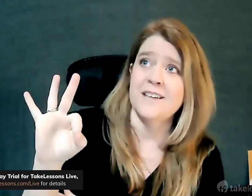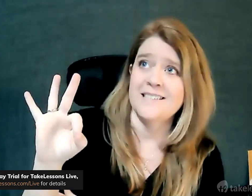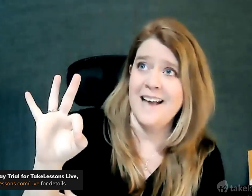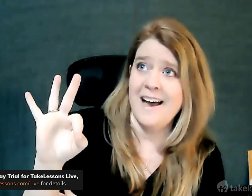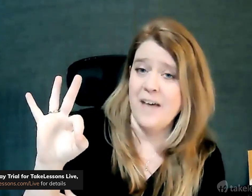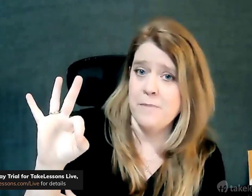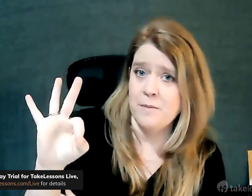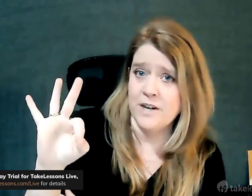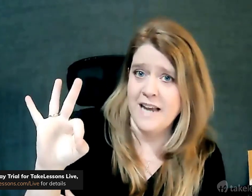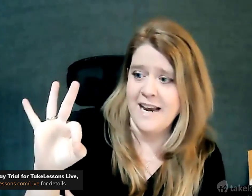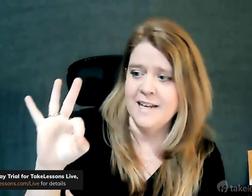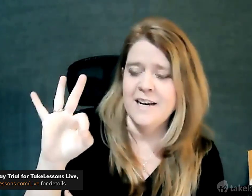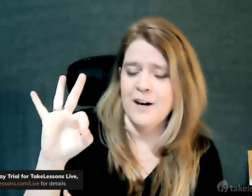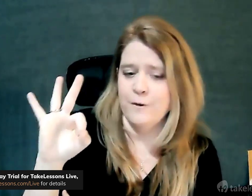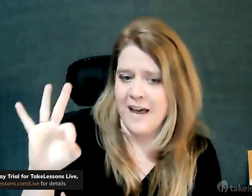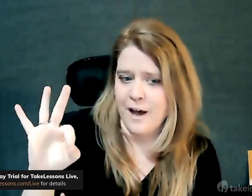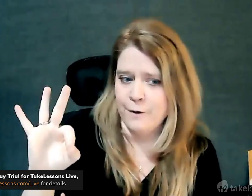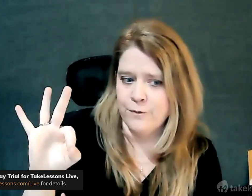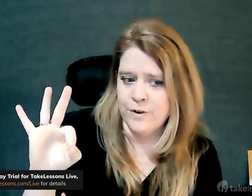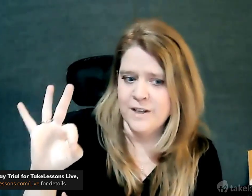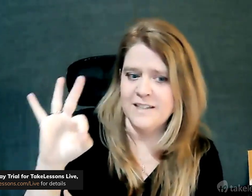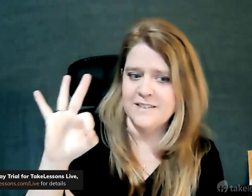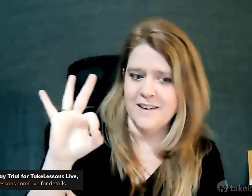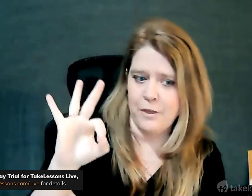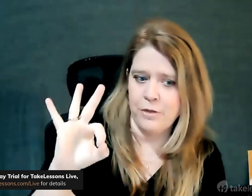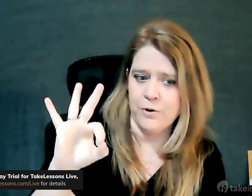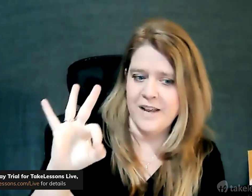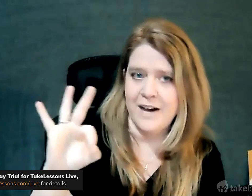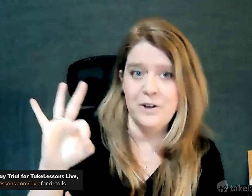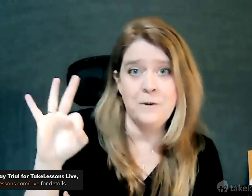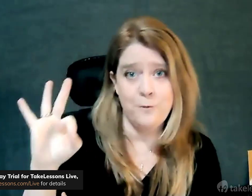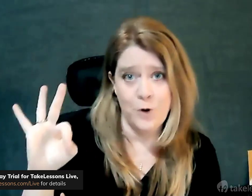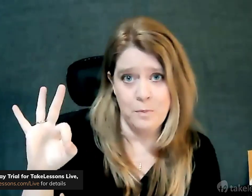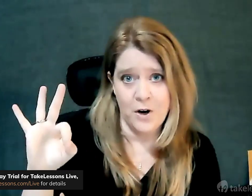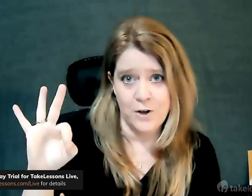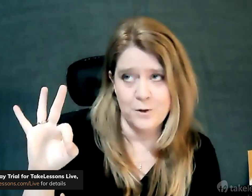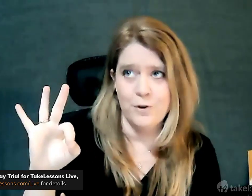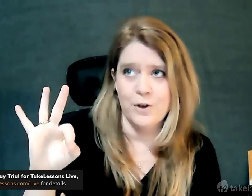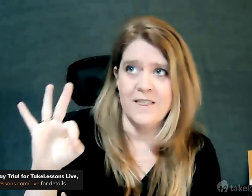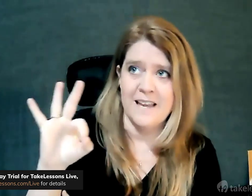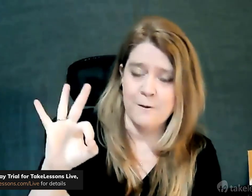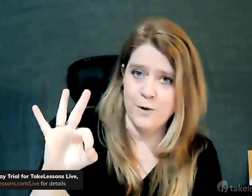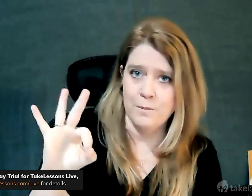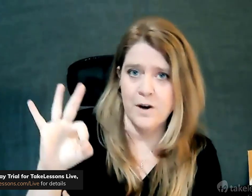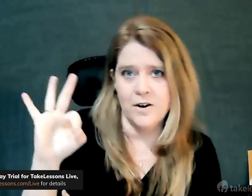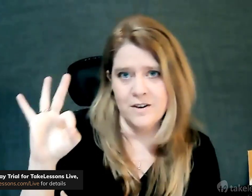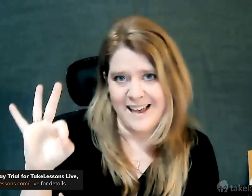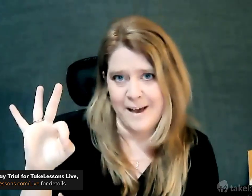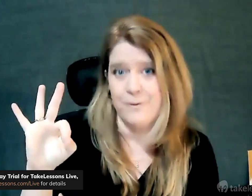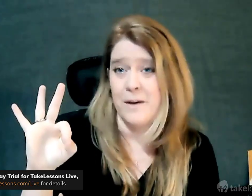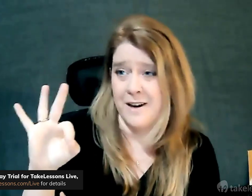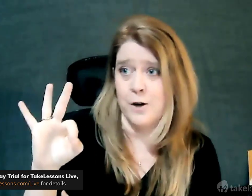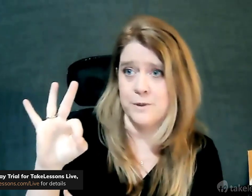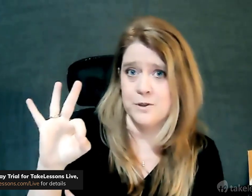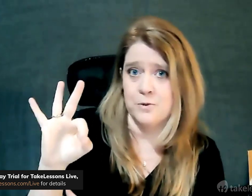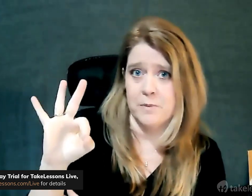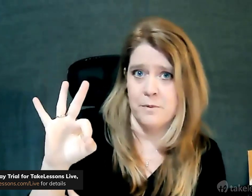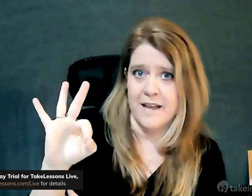to have that memory aid of F is like third down in football. So if you can think football, F, that might help you to remember that